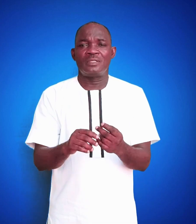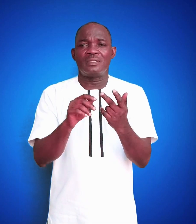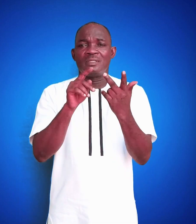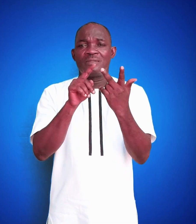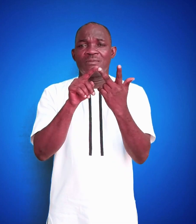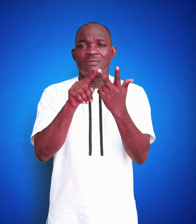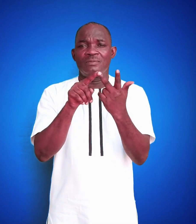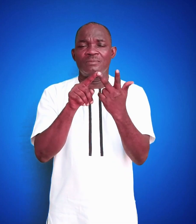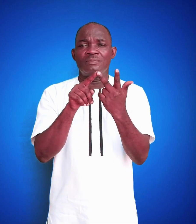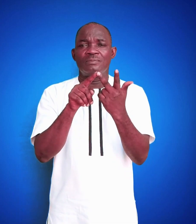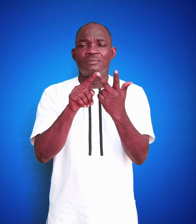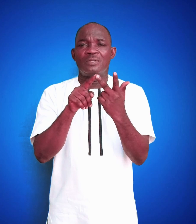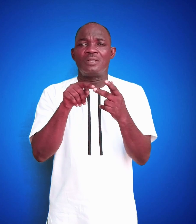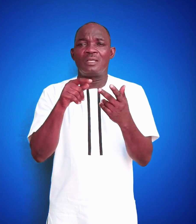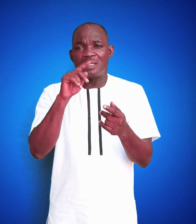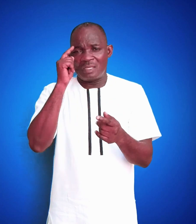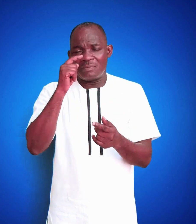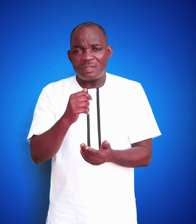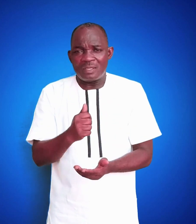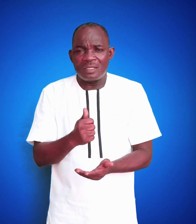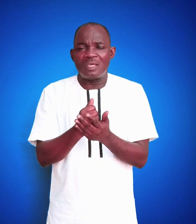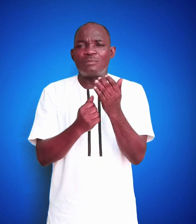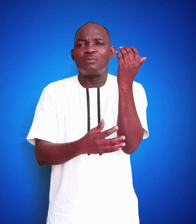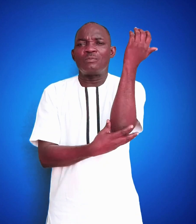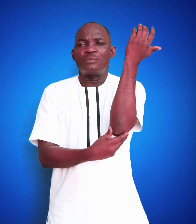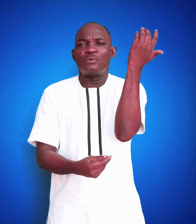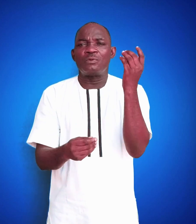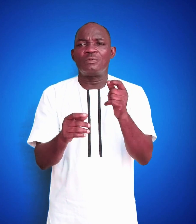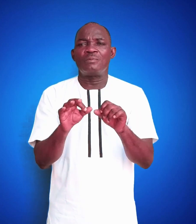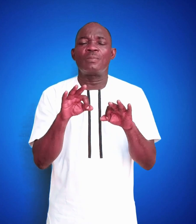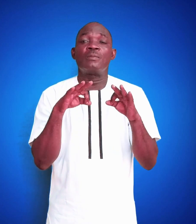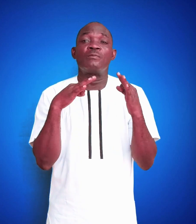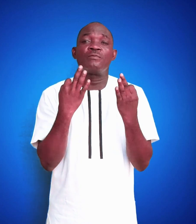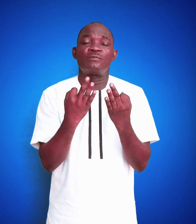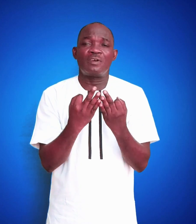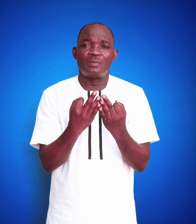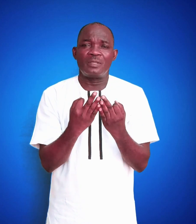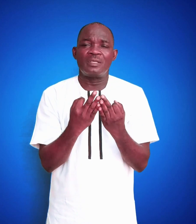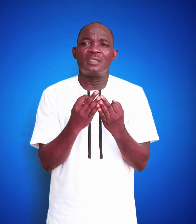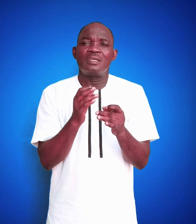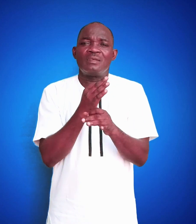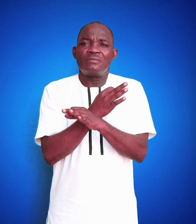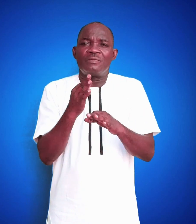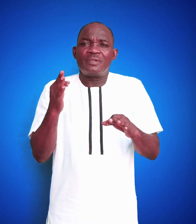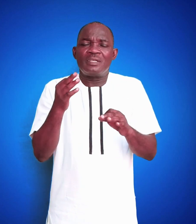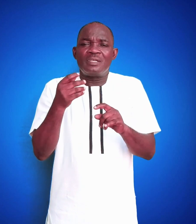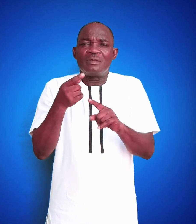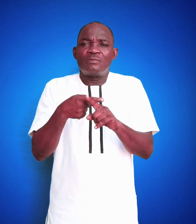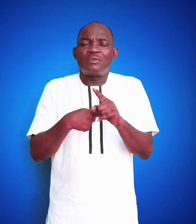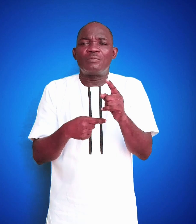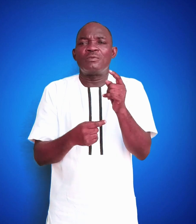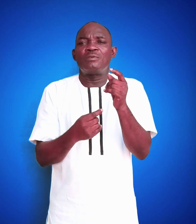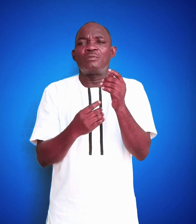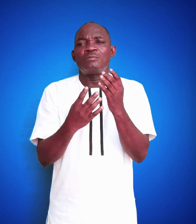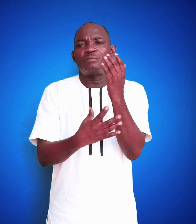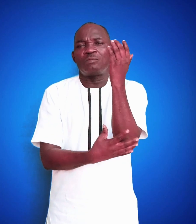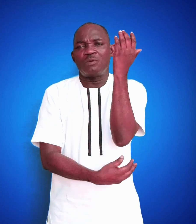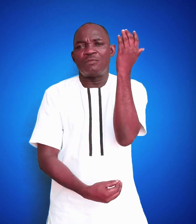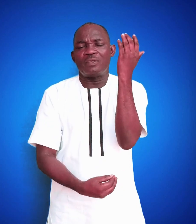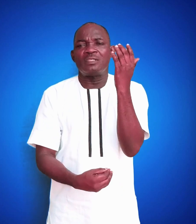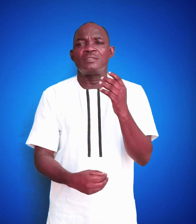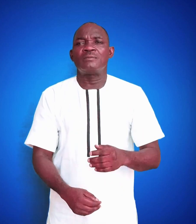3. To help the poorest households come out of their poverty